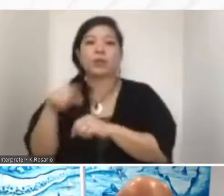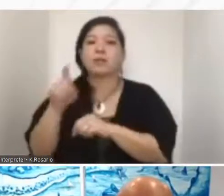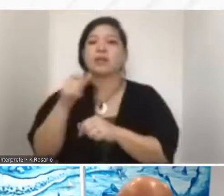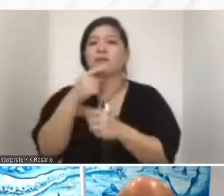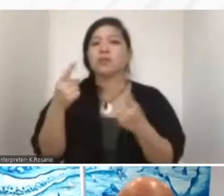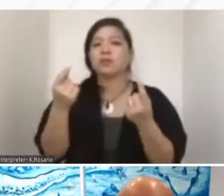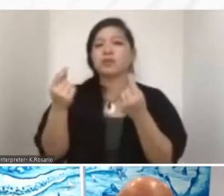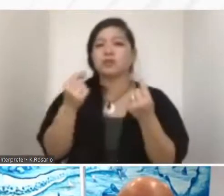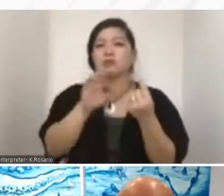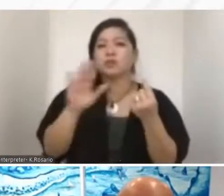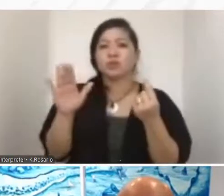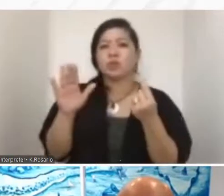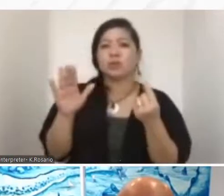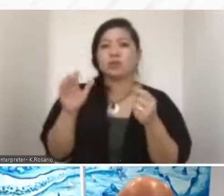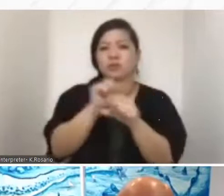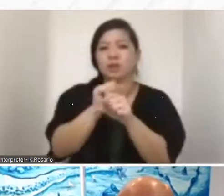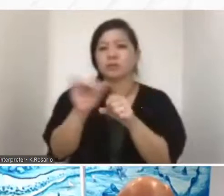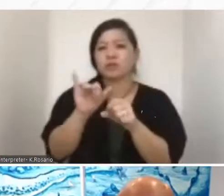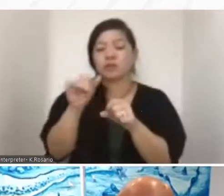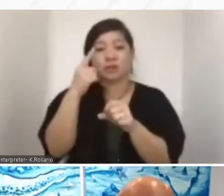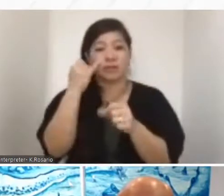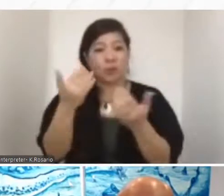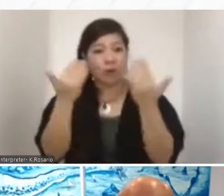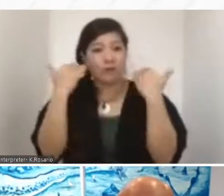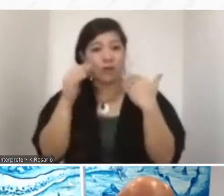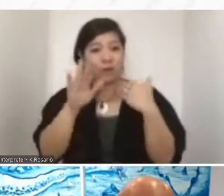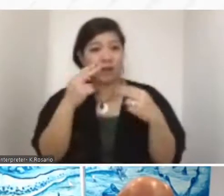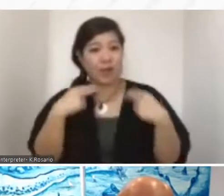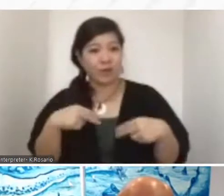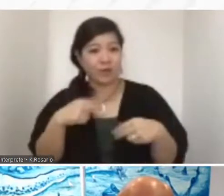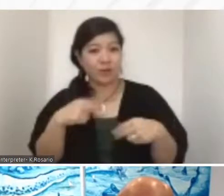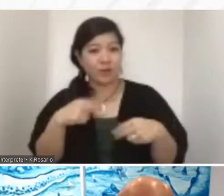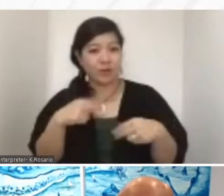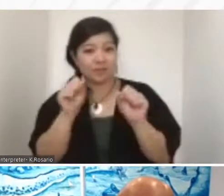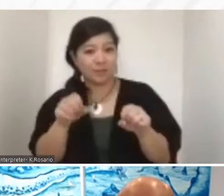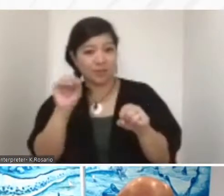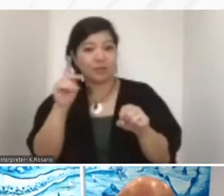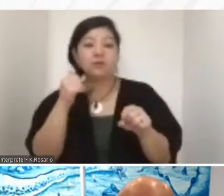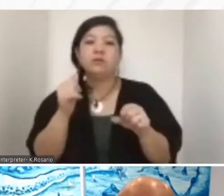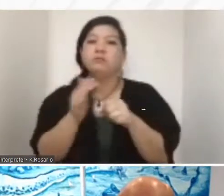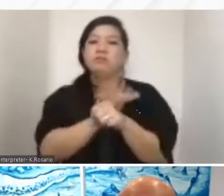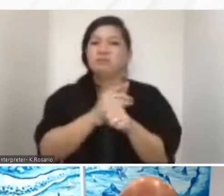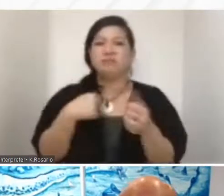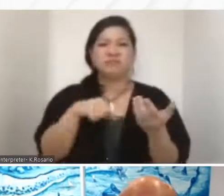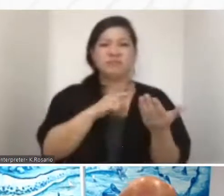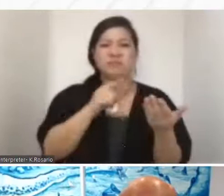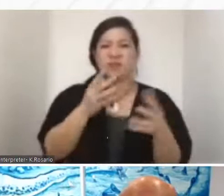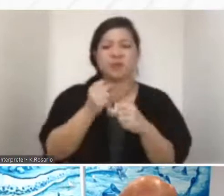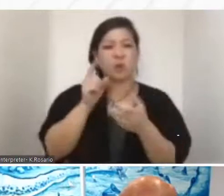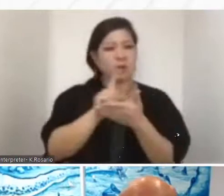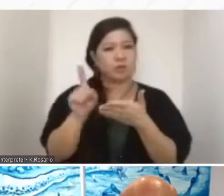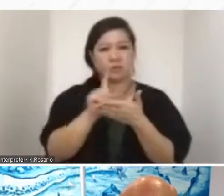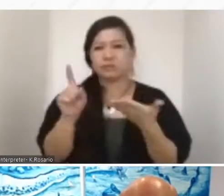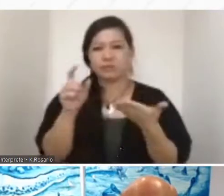part, because if you overwhelm your healthcare system capacity, it's going to take us upwards of a week to get you help.